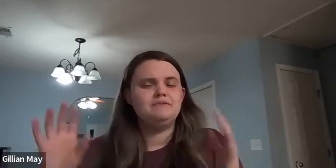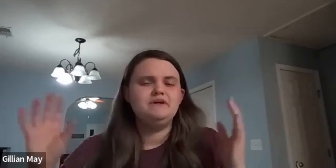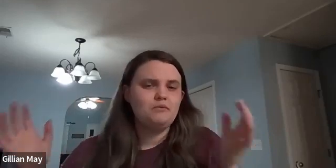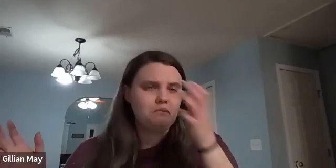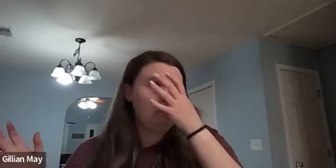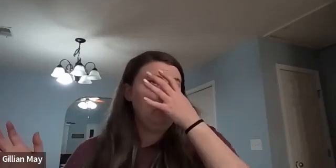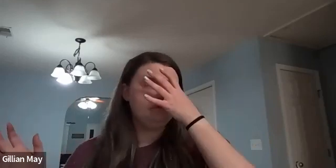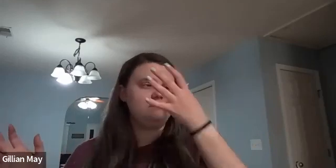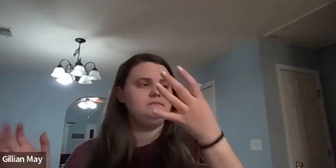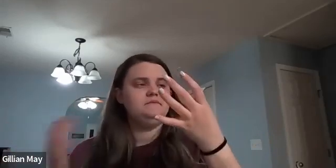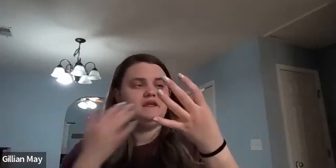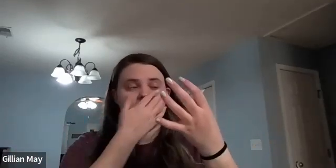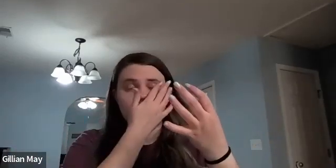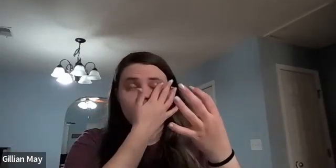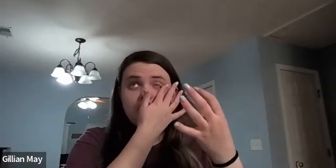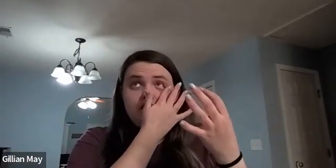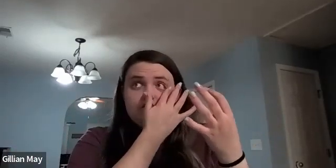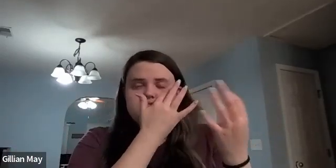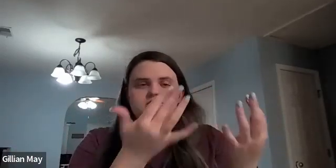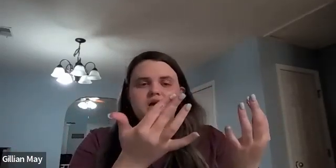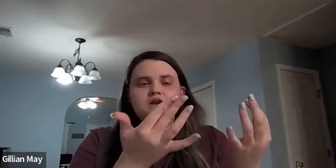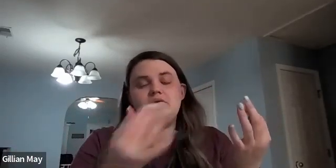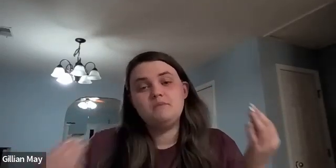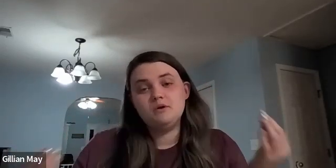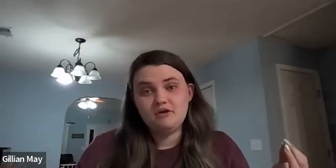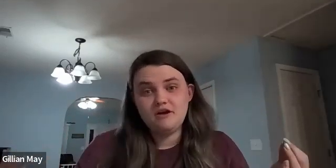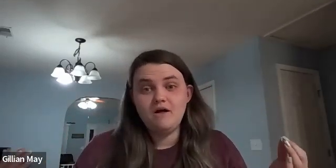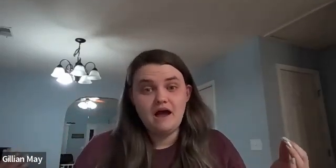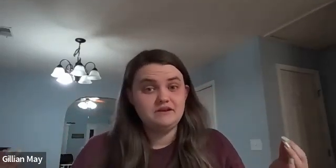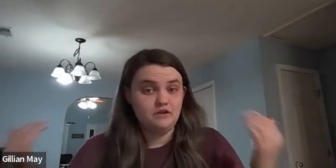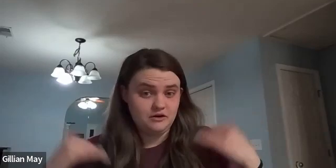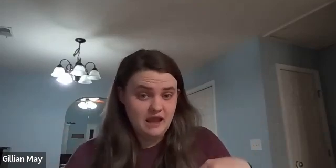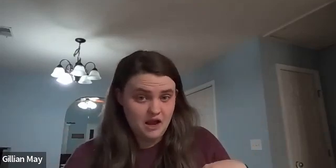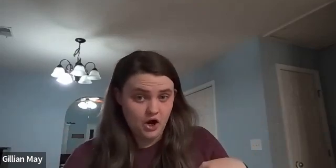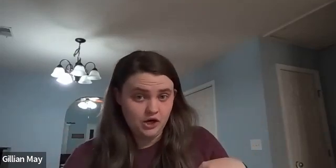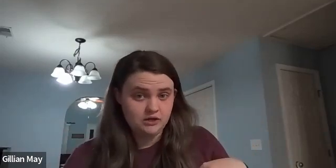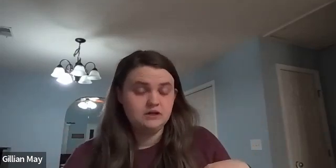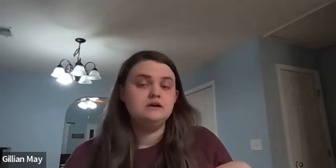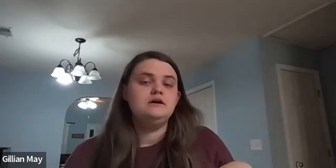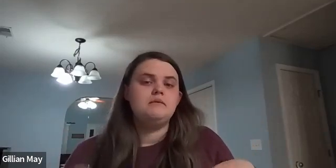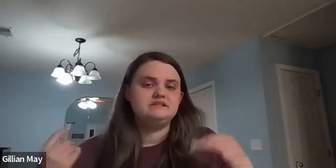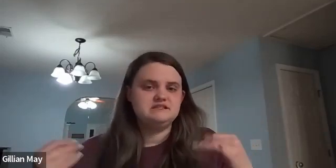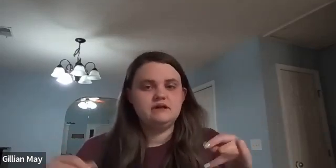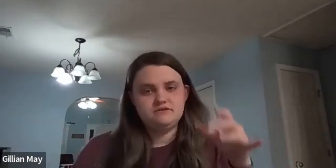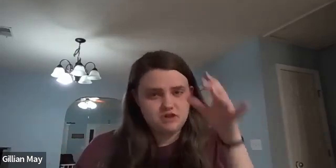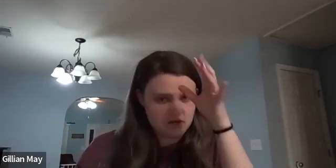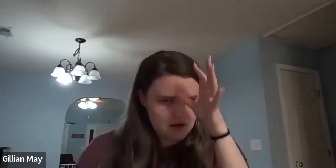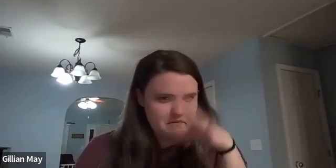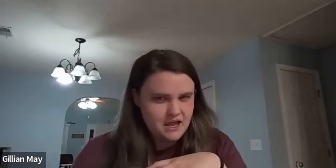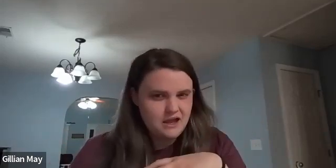mean, oh, sorry. I know a lot more people are all having longer hair, but still, like if you're talking about a man,